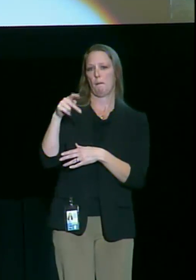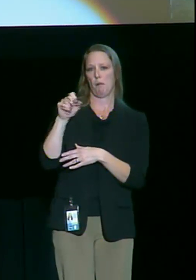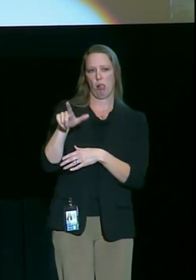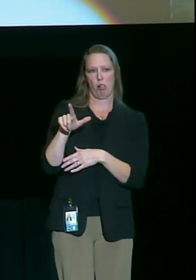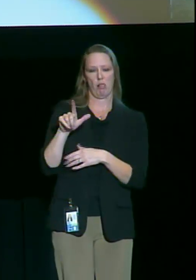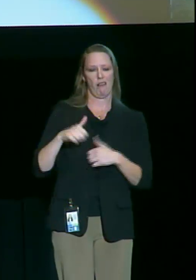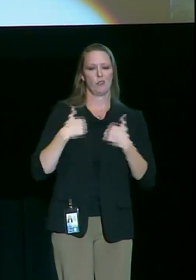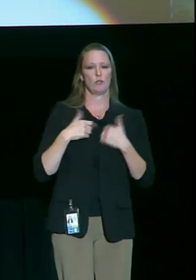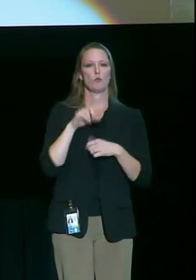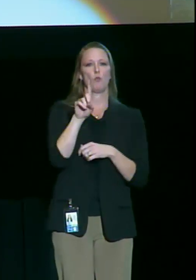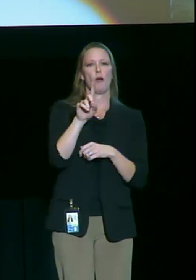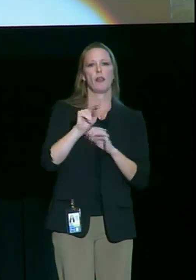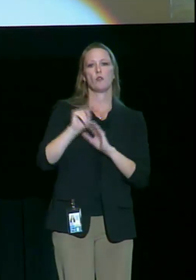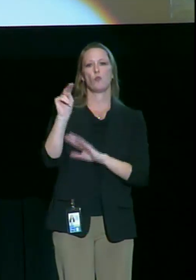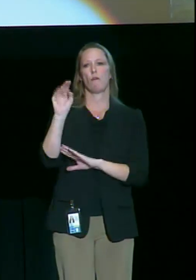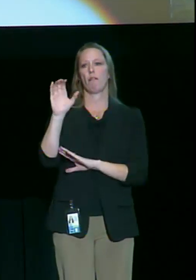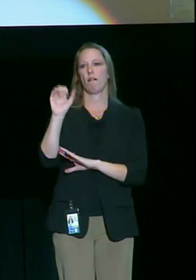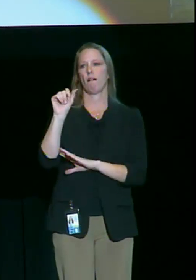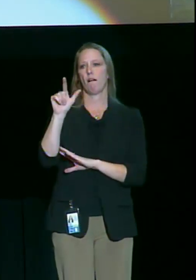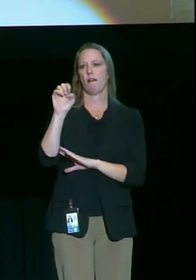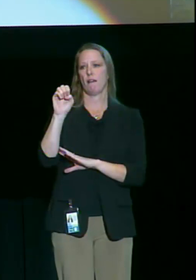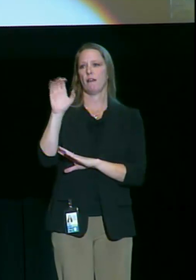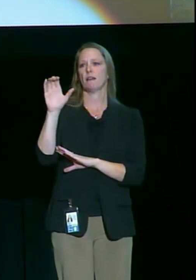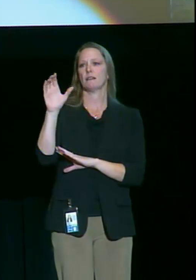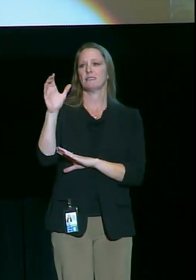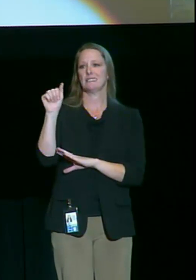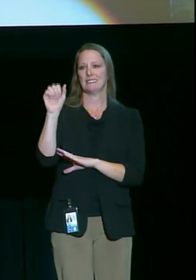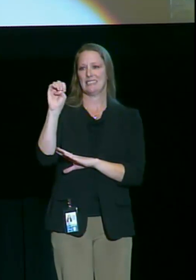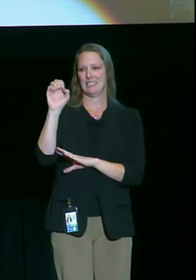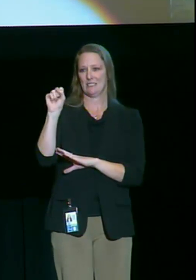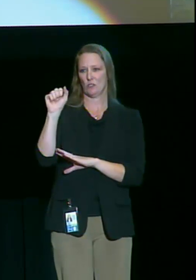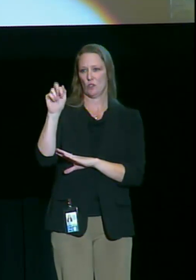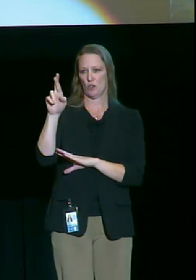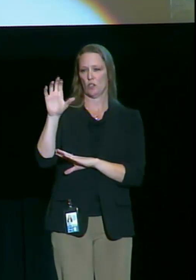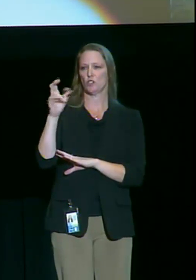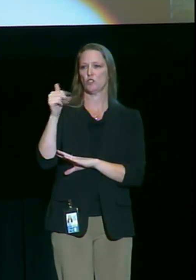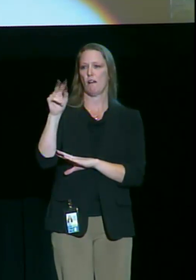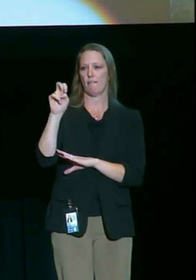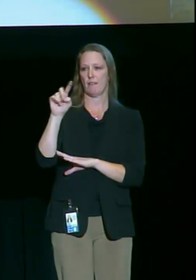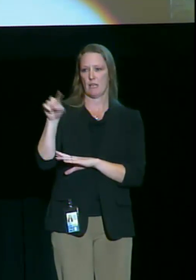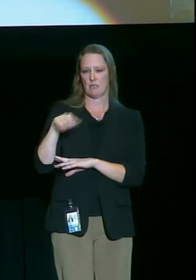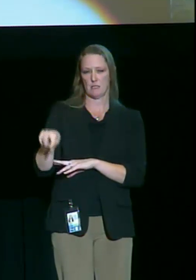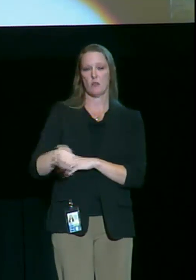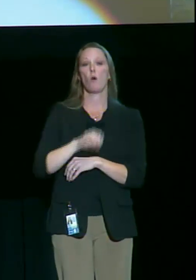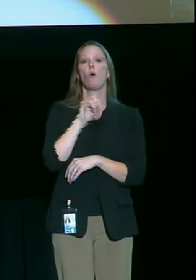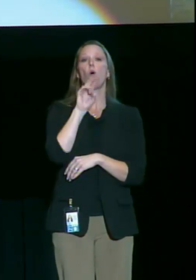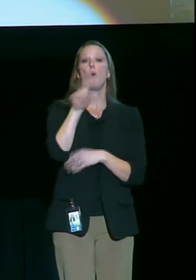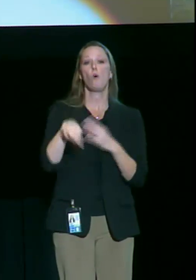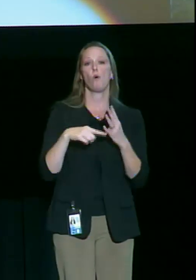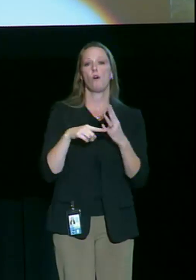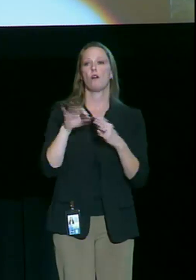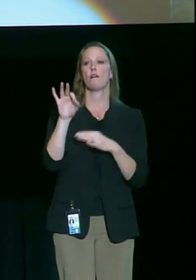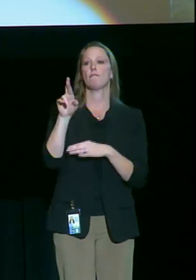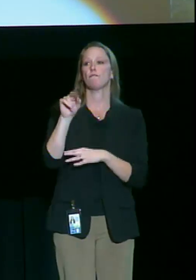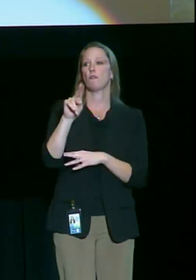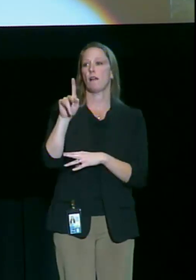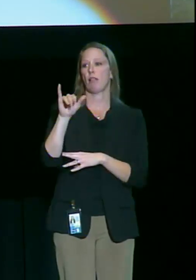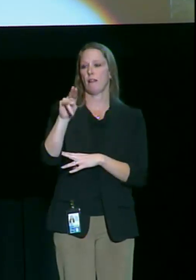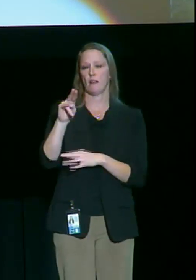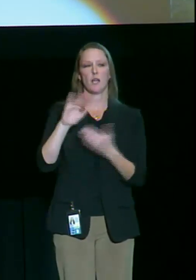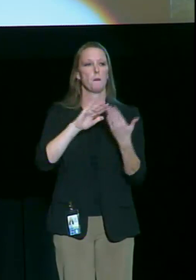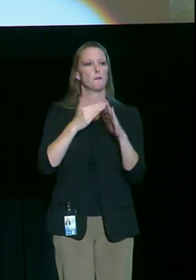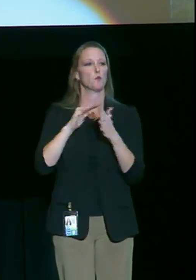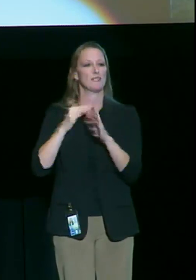North Calle Cesar Chavez, or the Franklin Community Center,